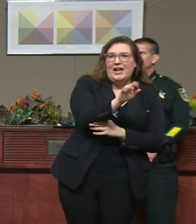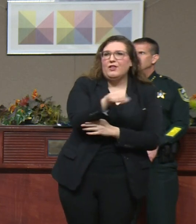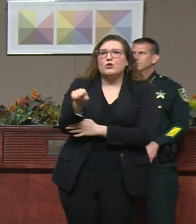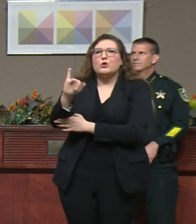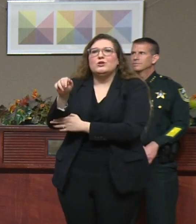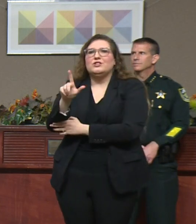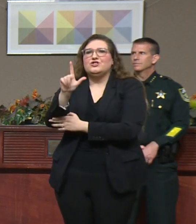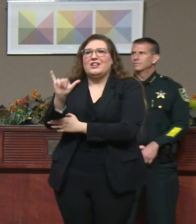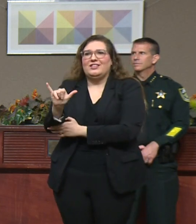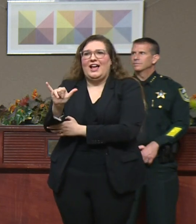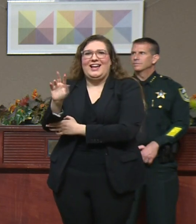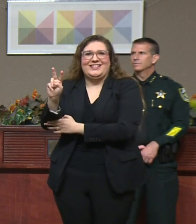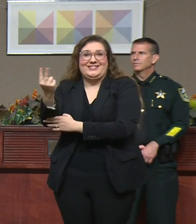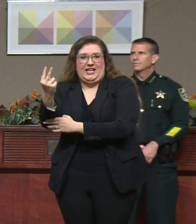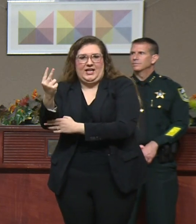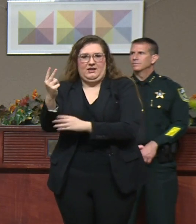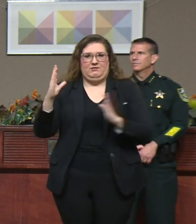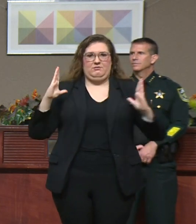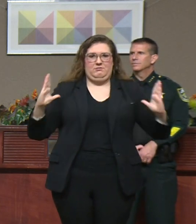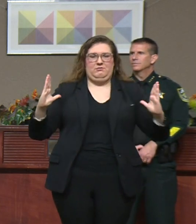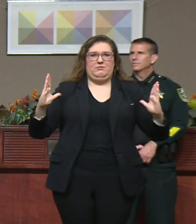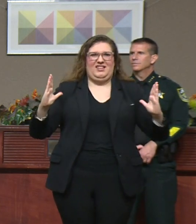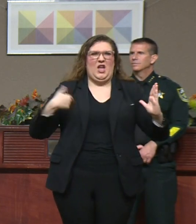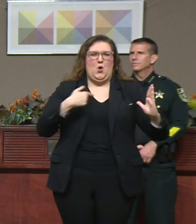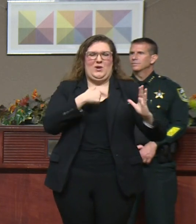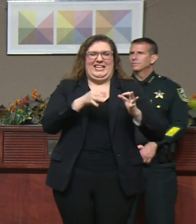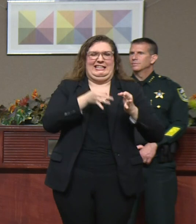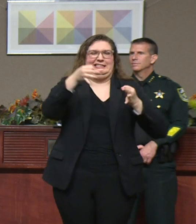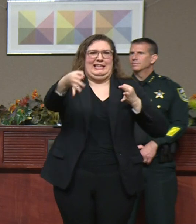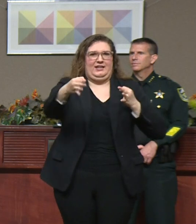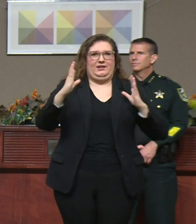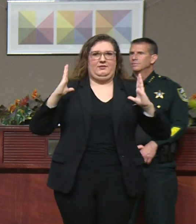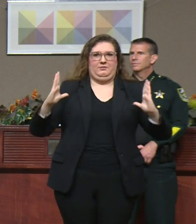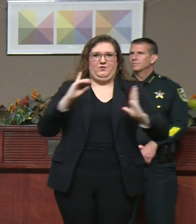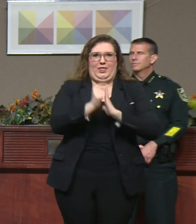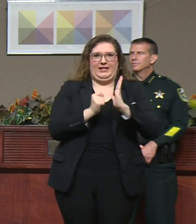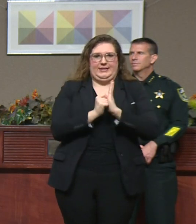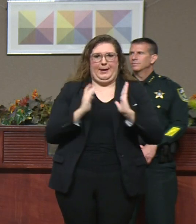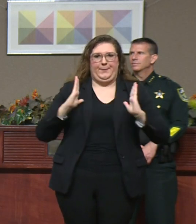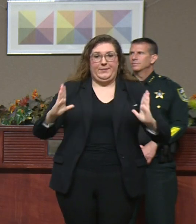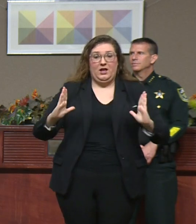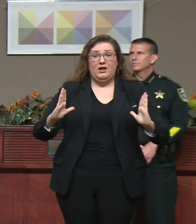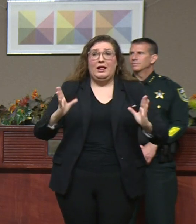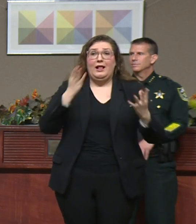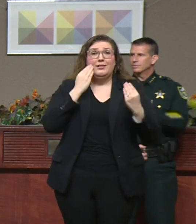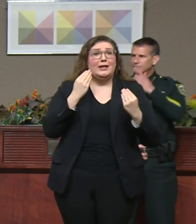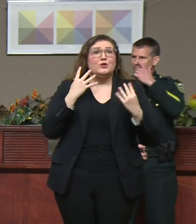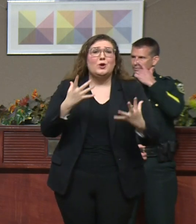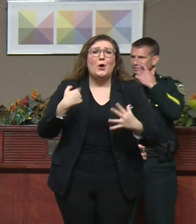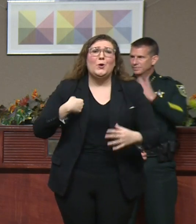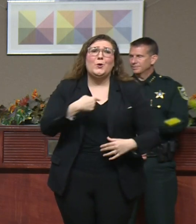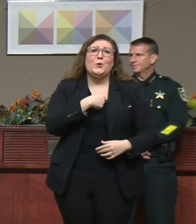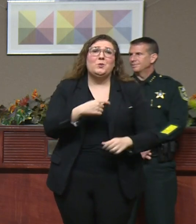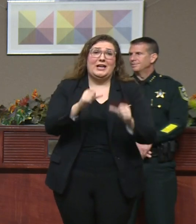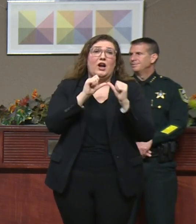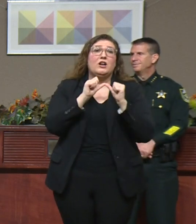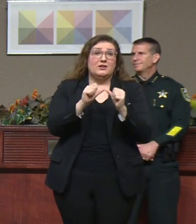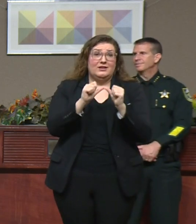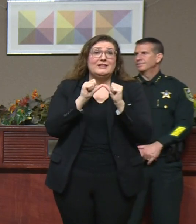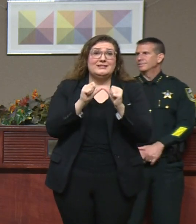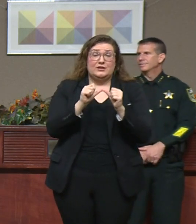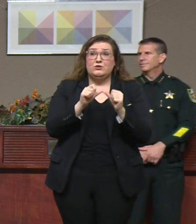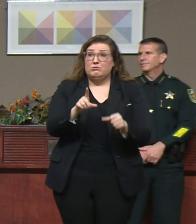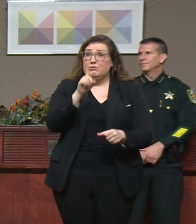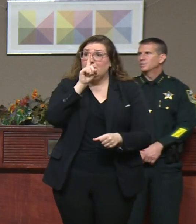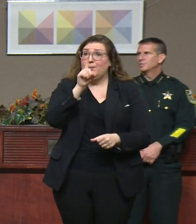case since the beginning of the pandemic now. We are continuing to do everything that we can to continue to provide